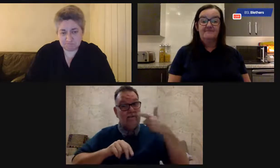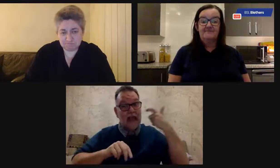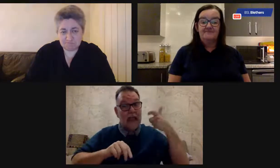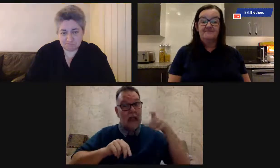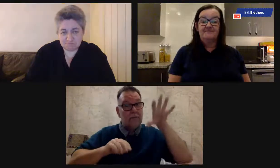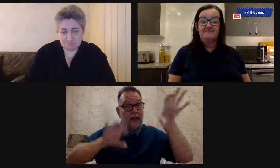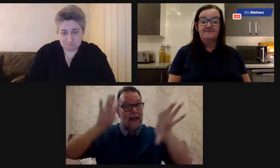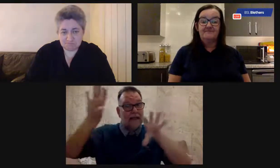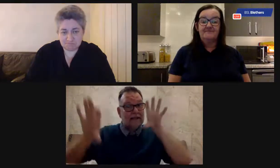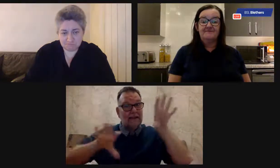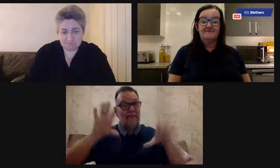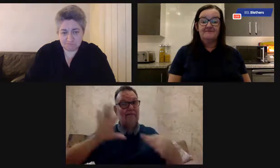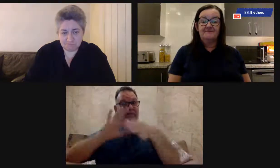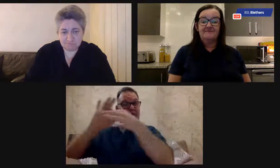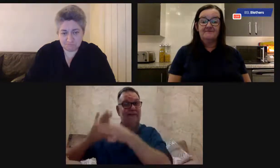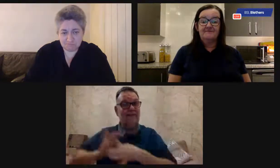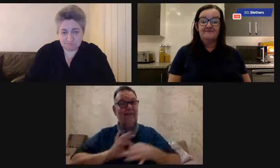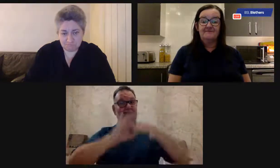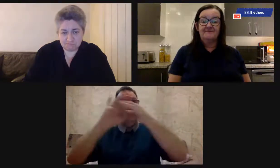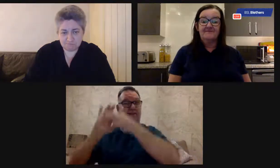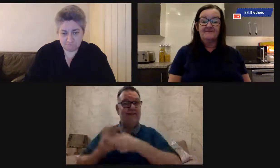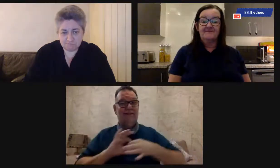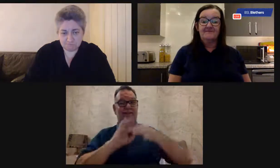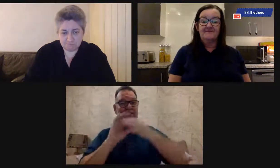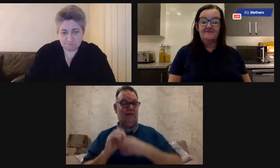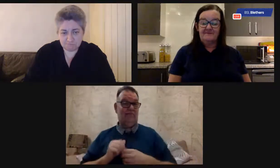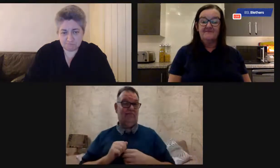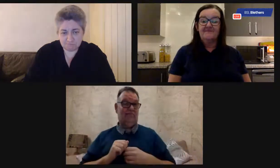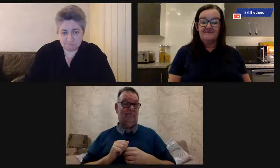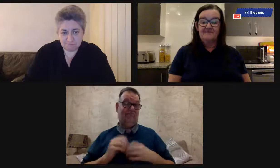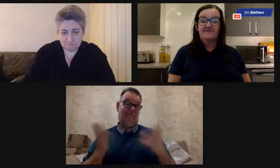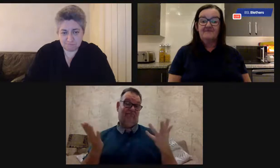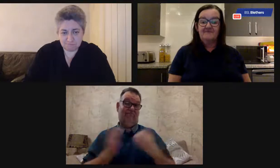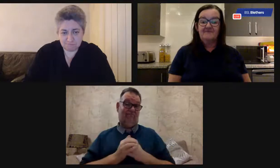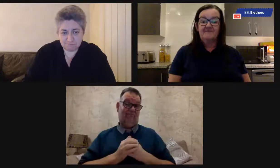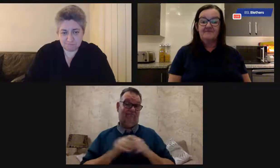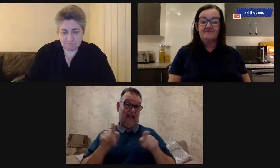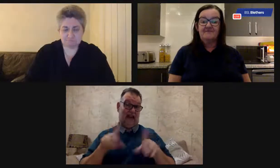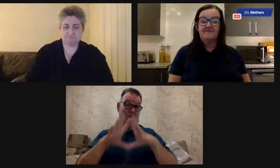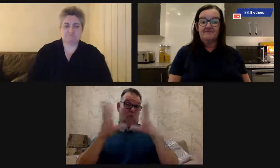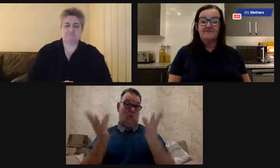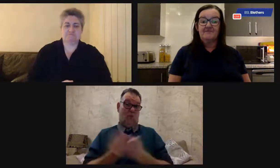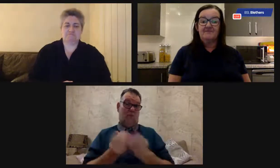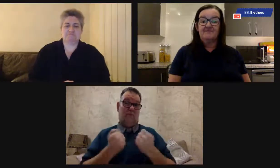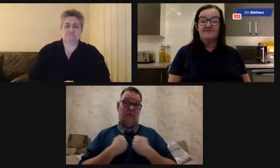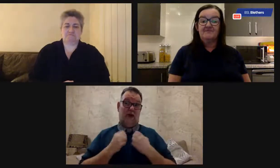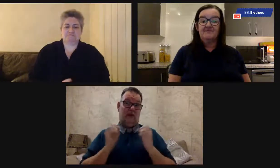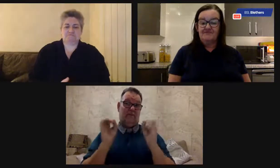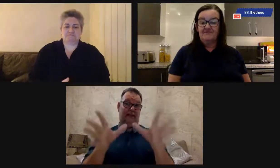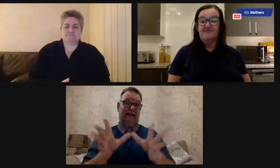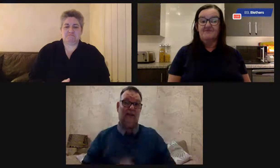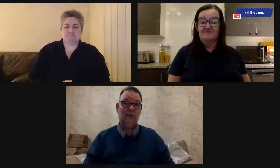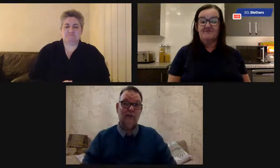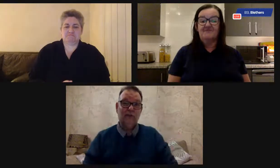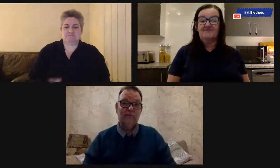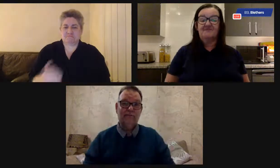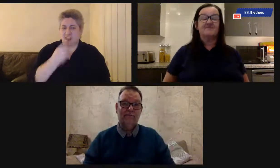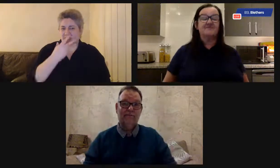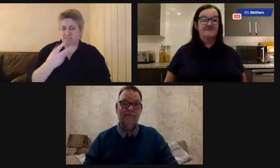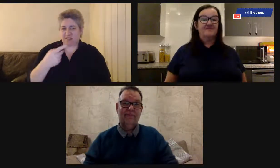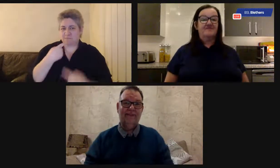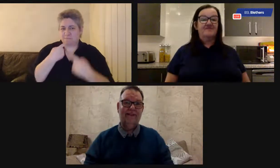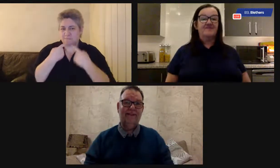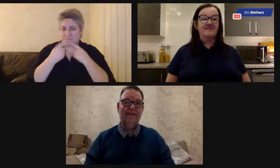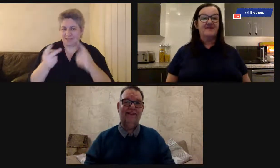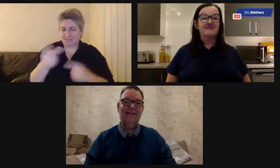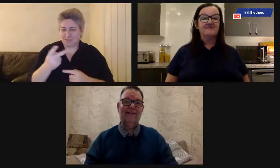amazing holiday, maybe in different home nations, and then we can start to have this connection.